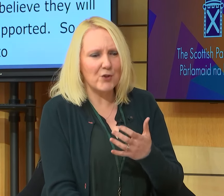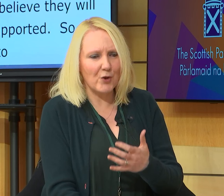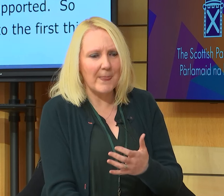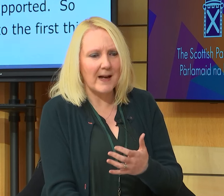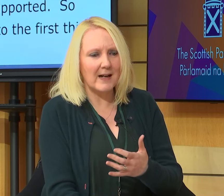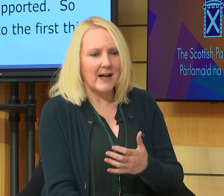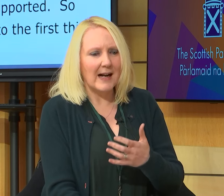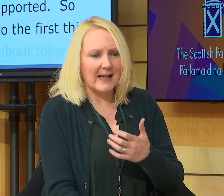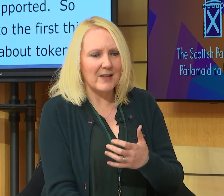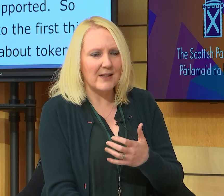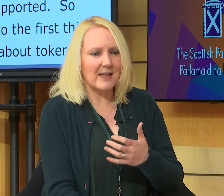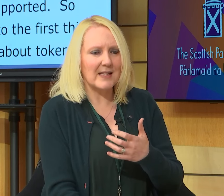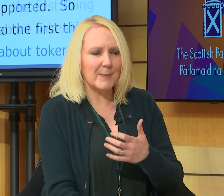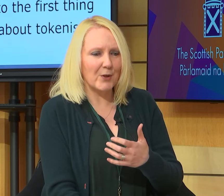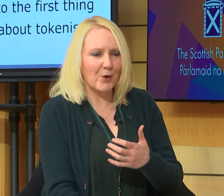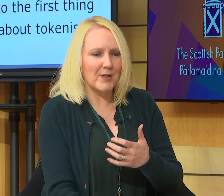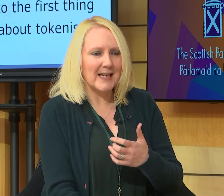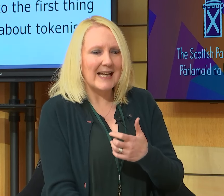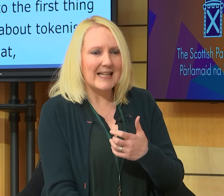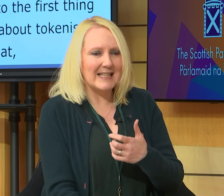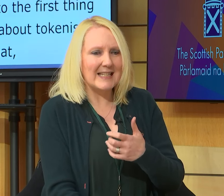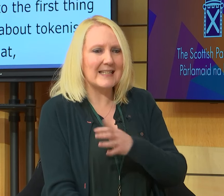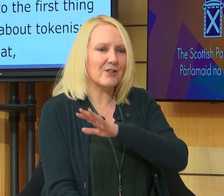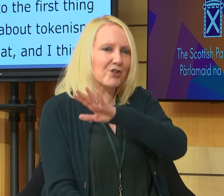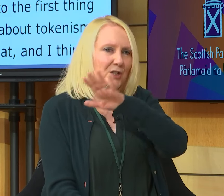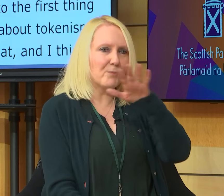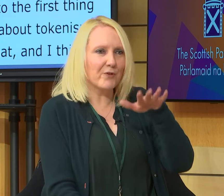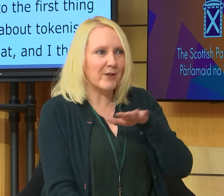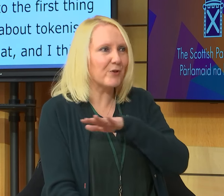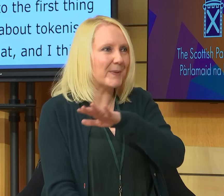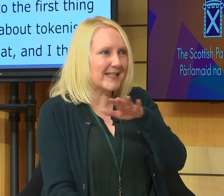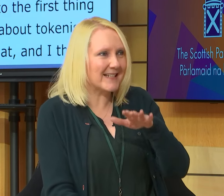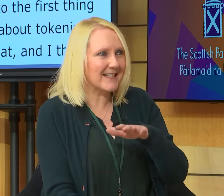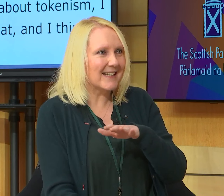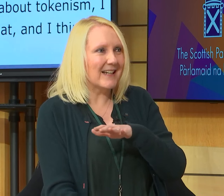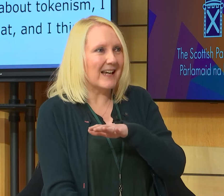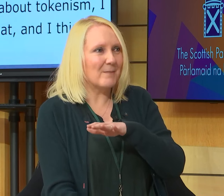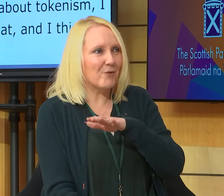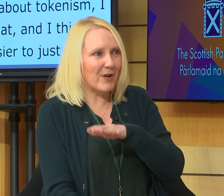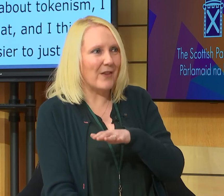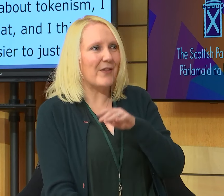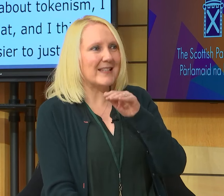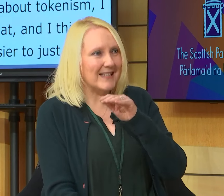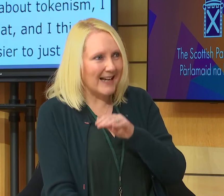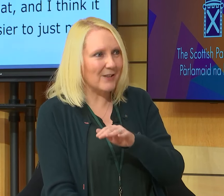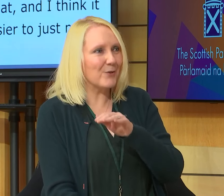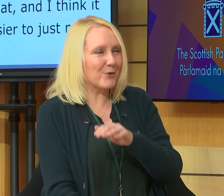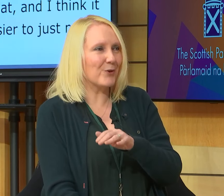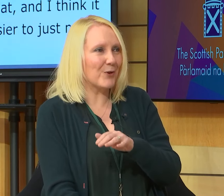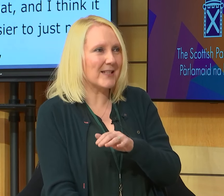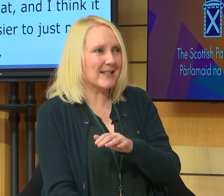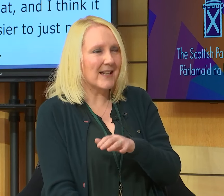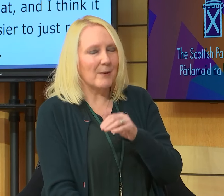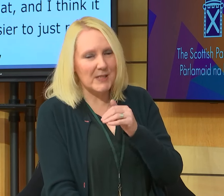a view on that, and I think it is because it's easier to just move around the pieces rather than to tackle